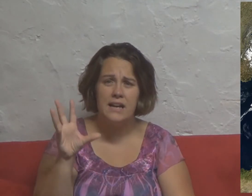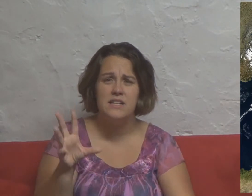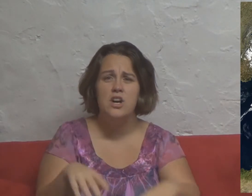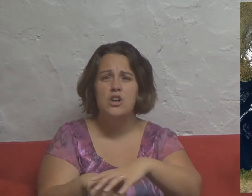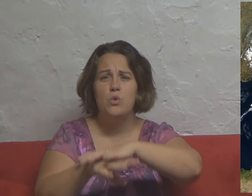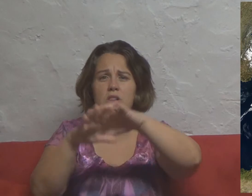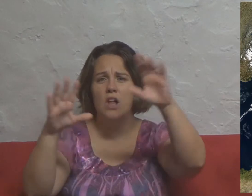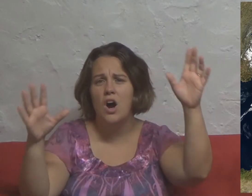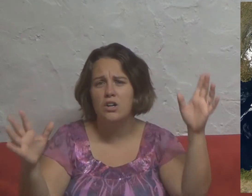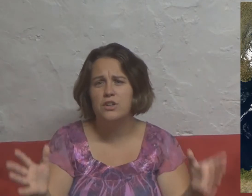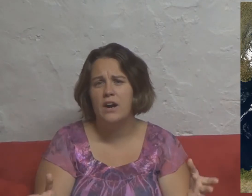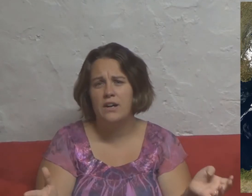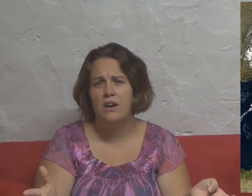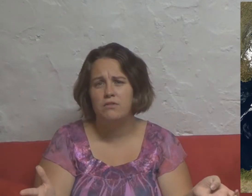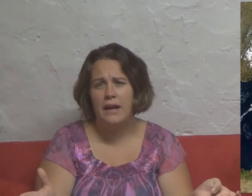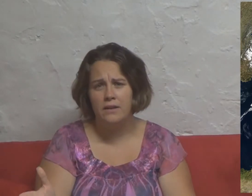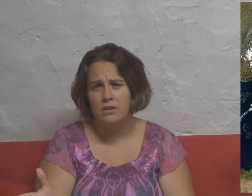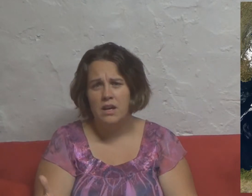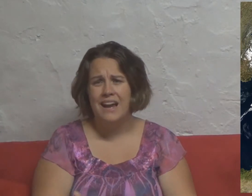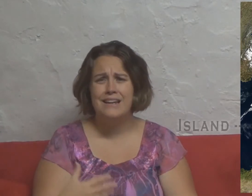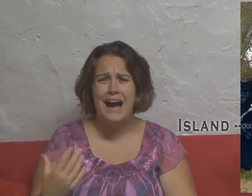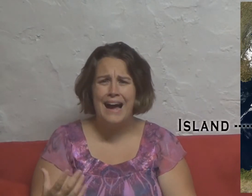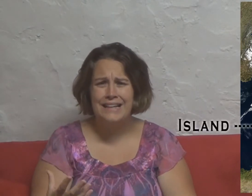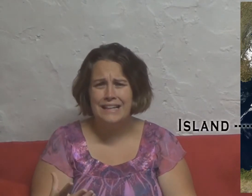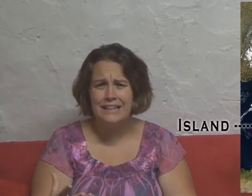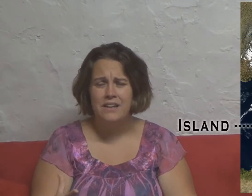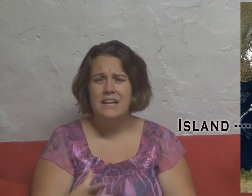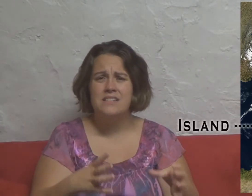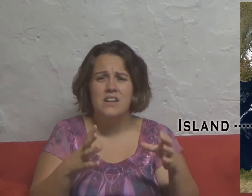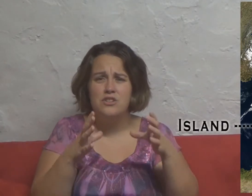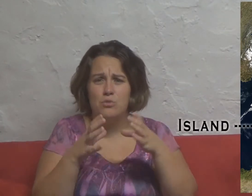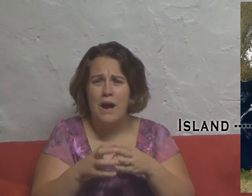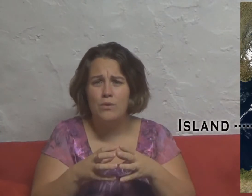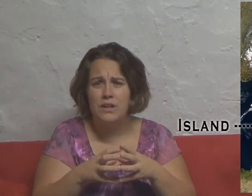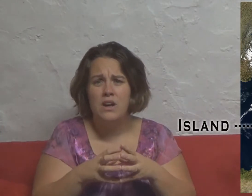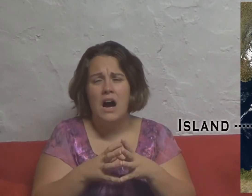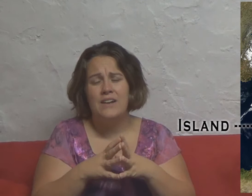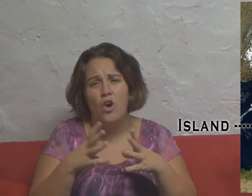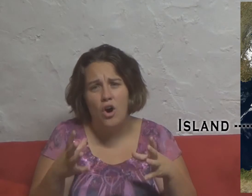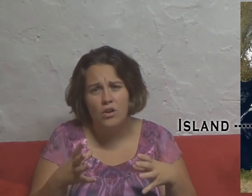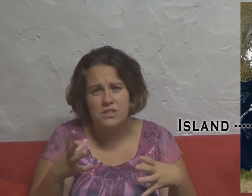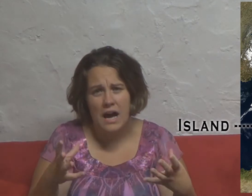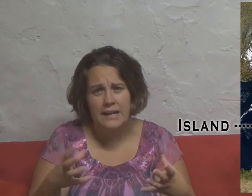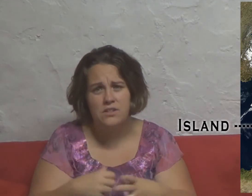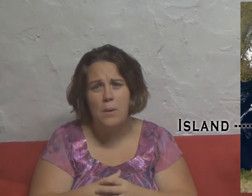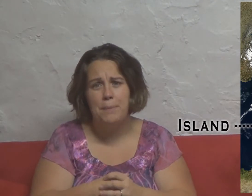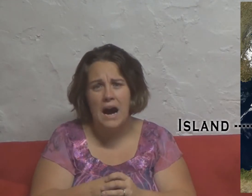connected to a larger area of land. And an island is surrounded on all sides